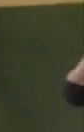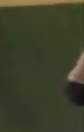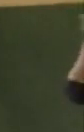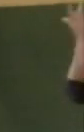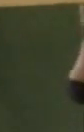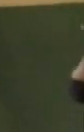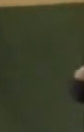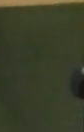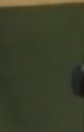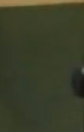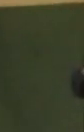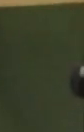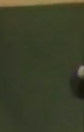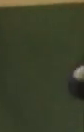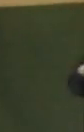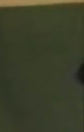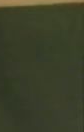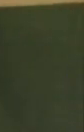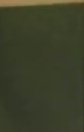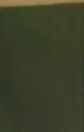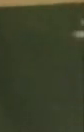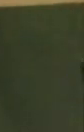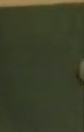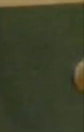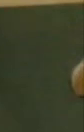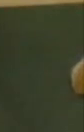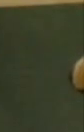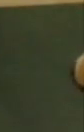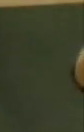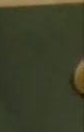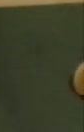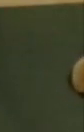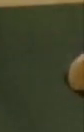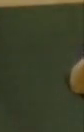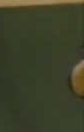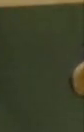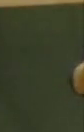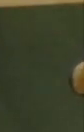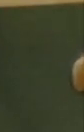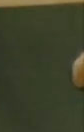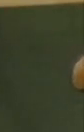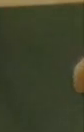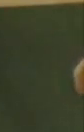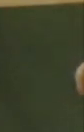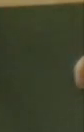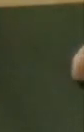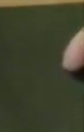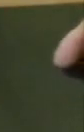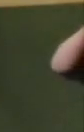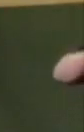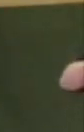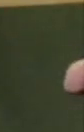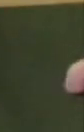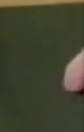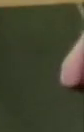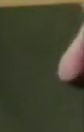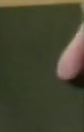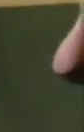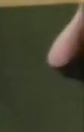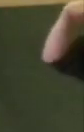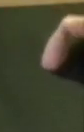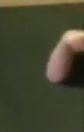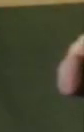put together, just like a, I don't know, a ward or a neighborhood how-to manual or when things are FAQ manual